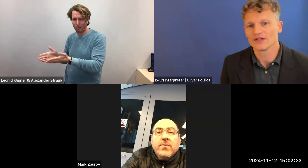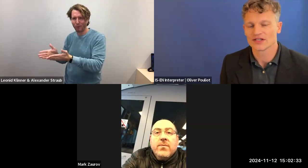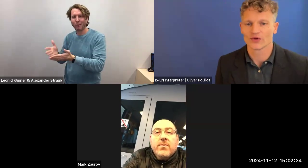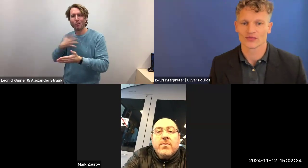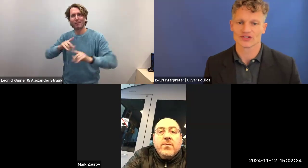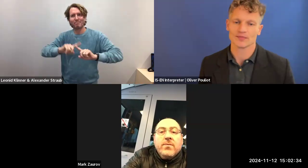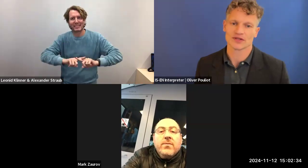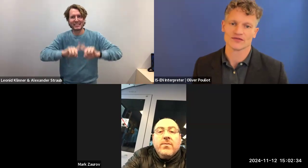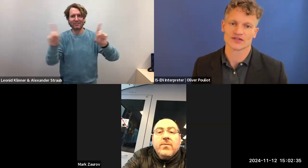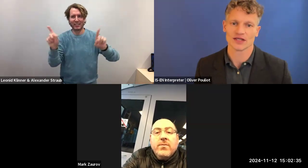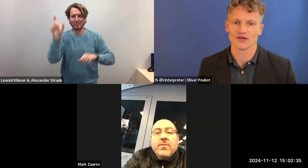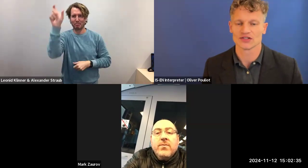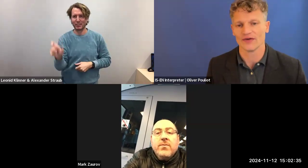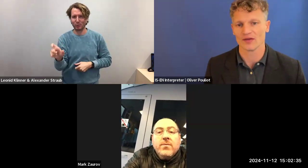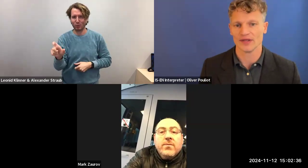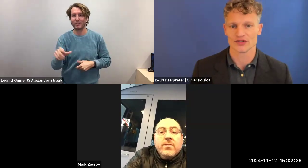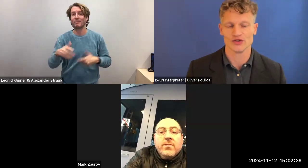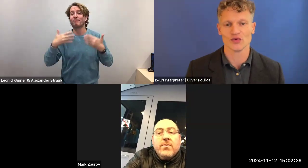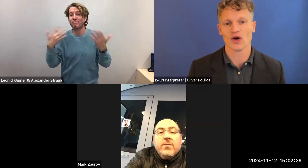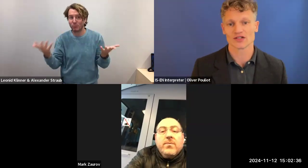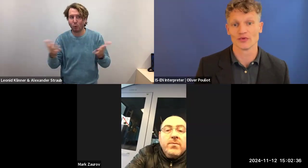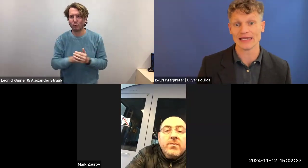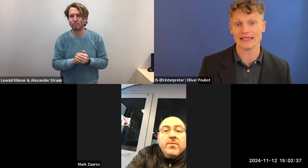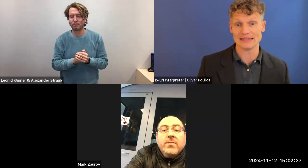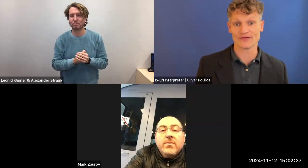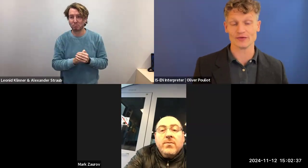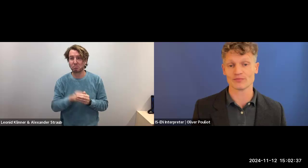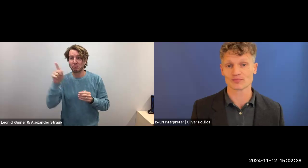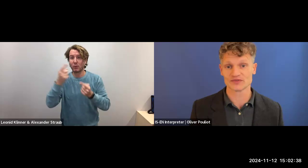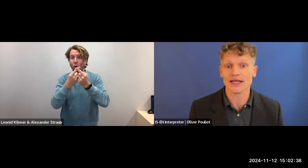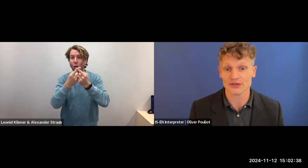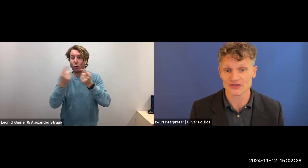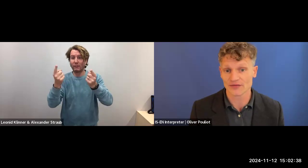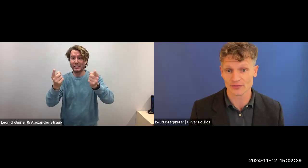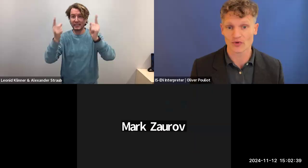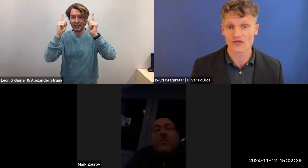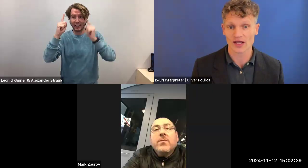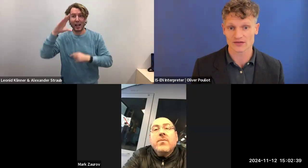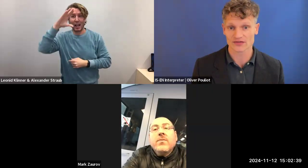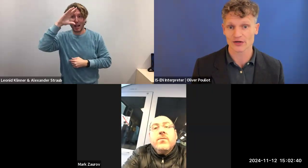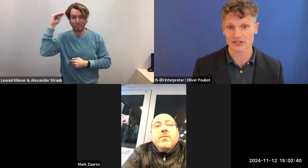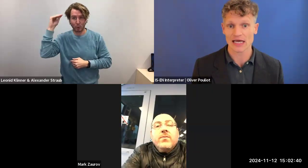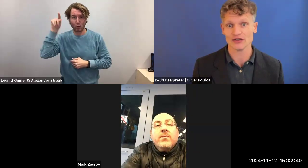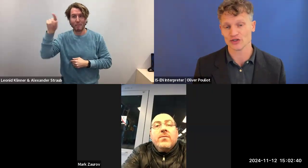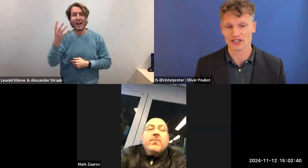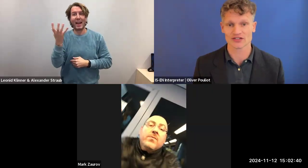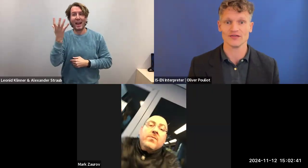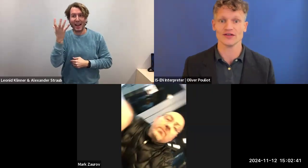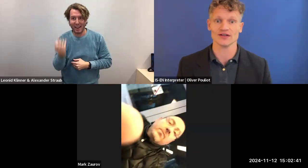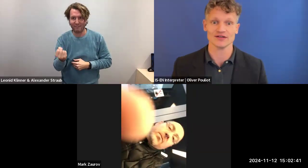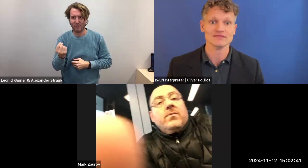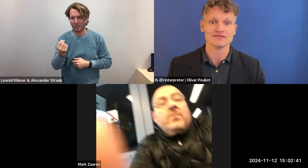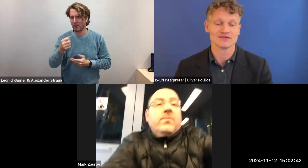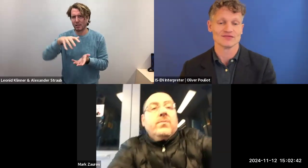So obviously with receptive skills development, you want to bring in different signers, different profiles of signers, not